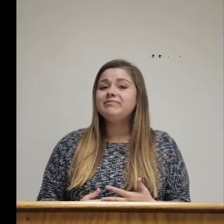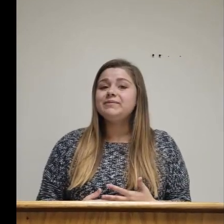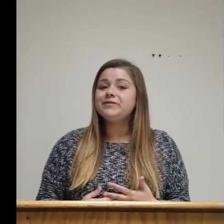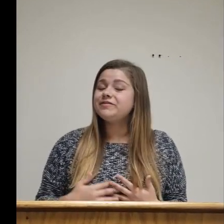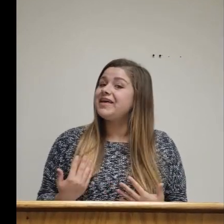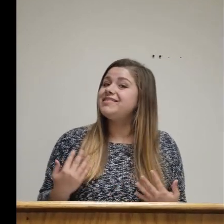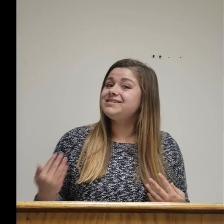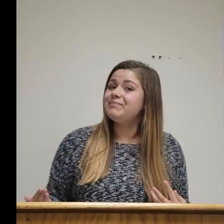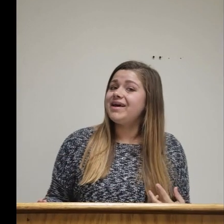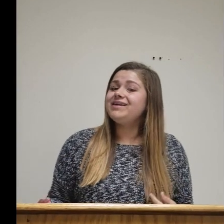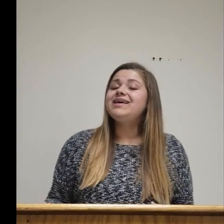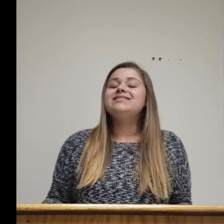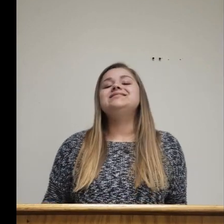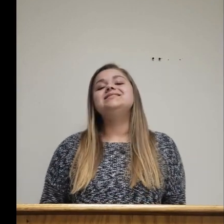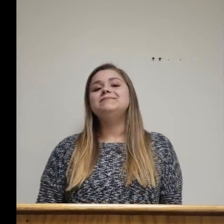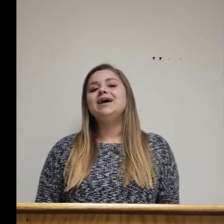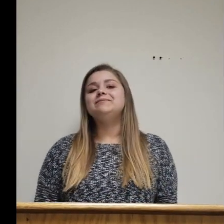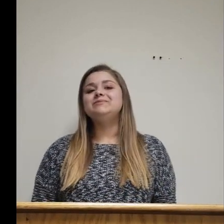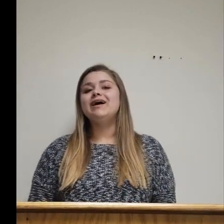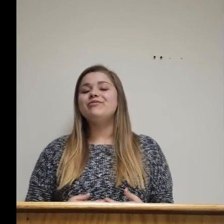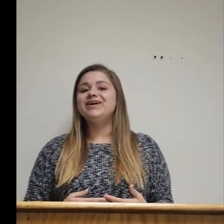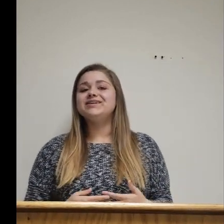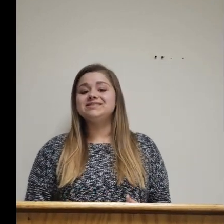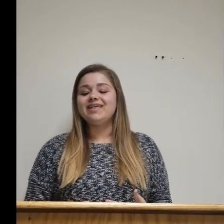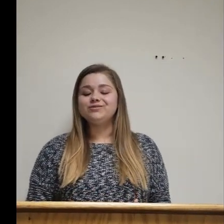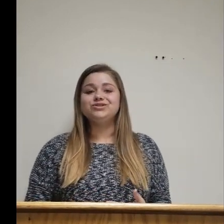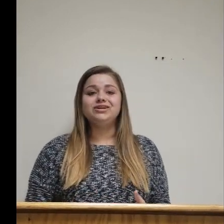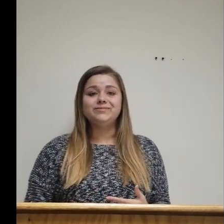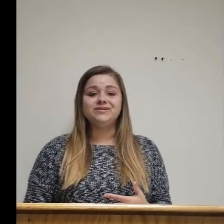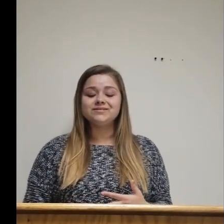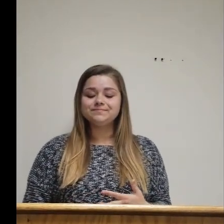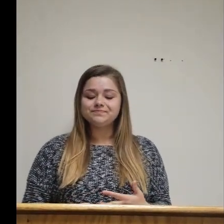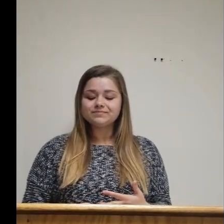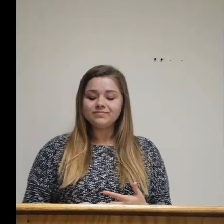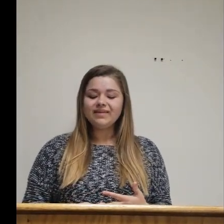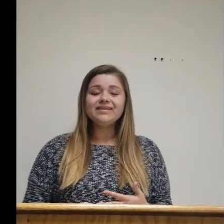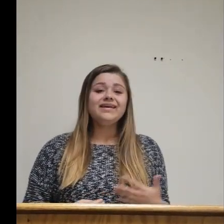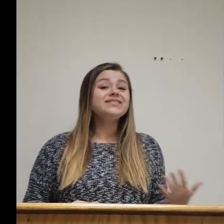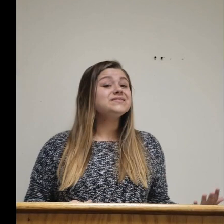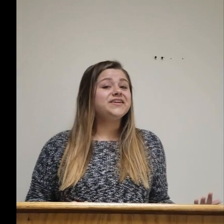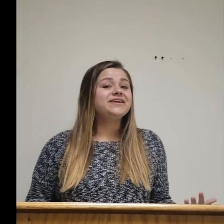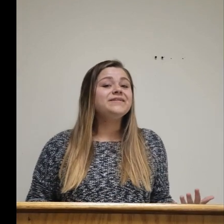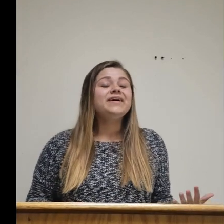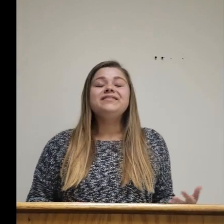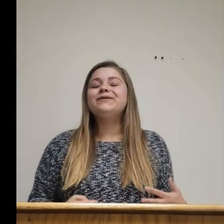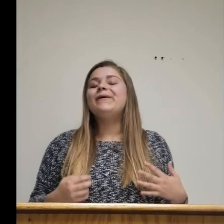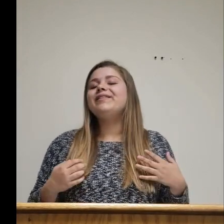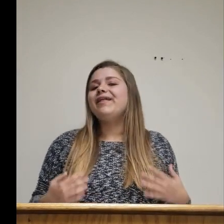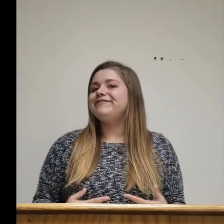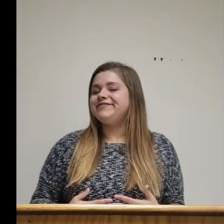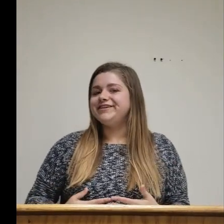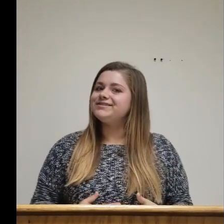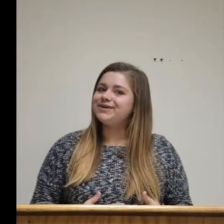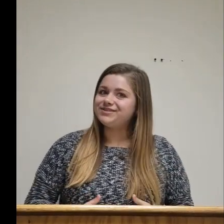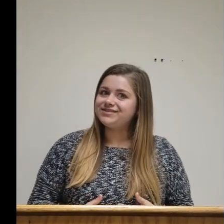didn't have people like this man that stepped up to become American Sign Language interpreters. In this video, there are quite a